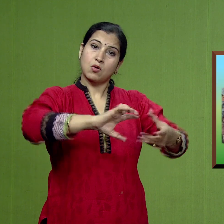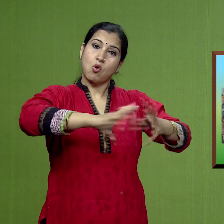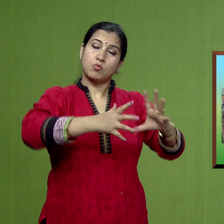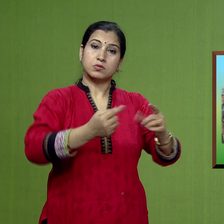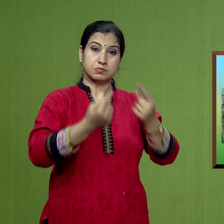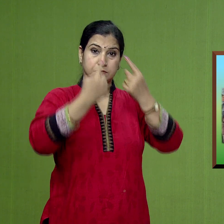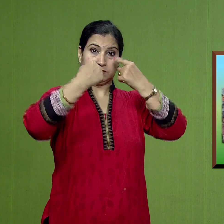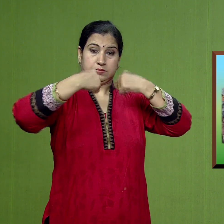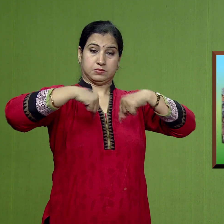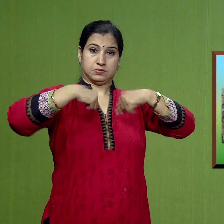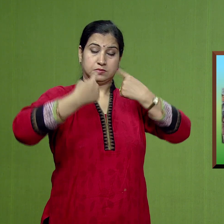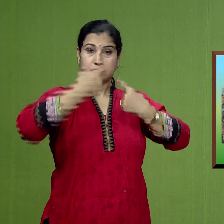system of human beings.